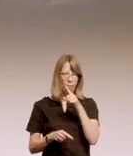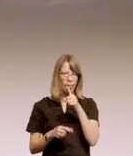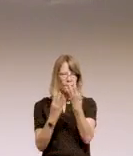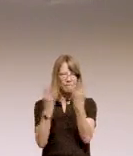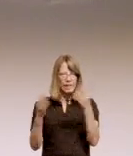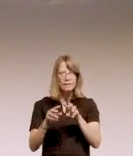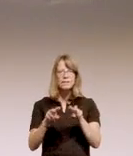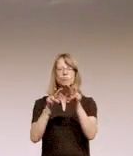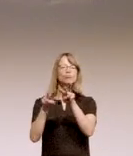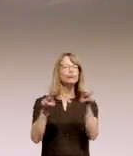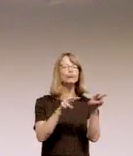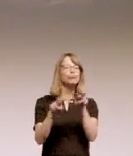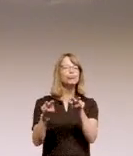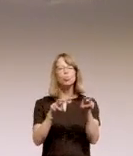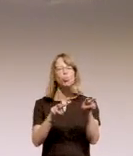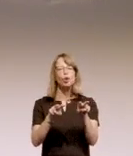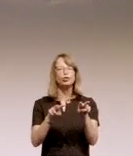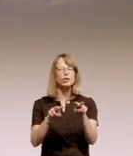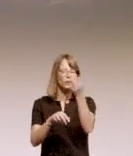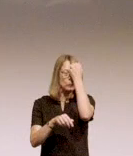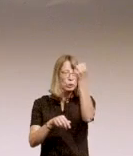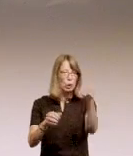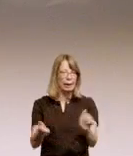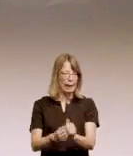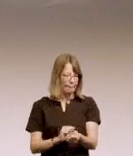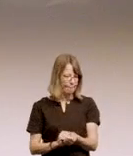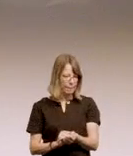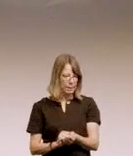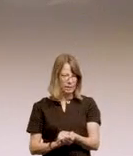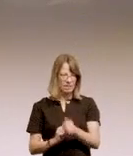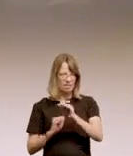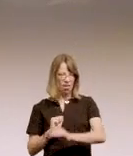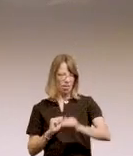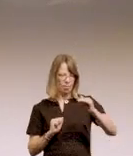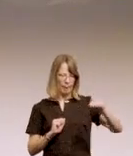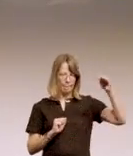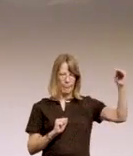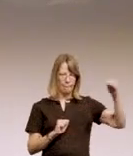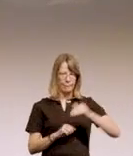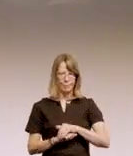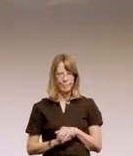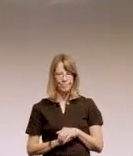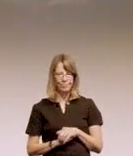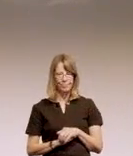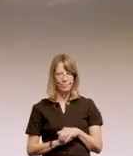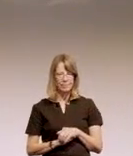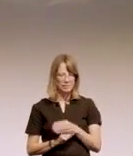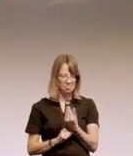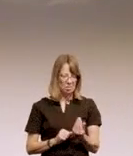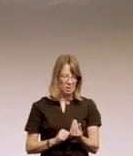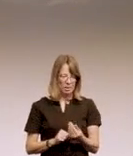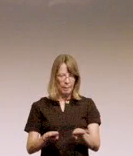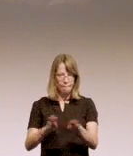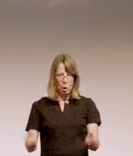watching a soccer game. These 3 people are all of differing heights, and some of them are standing on